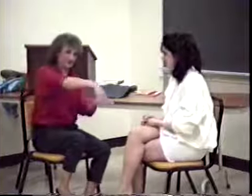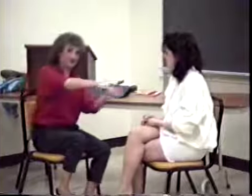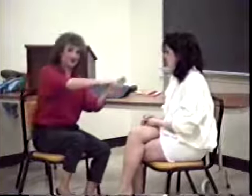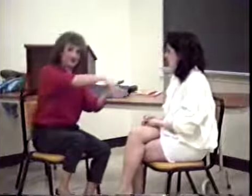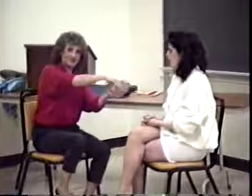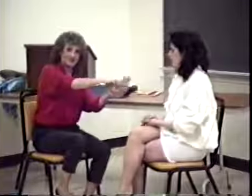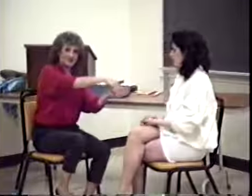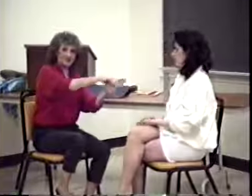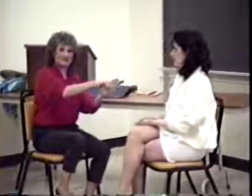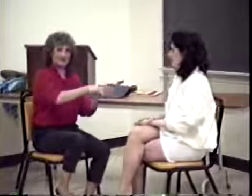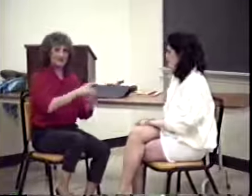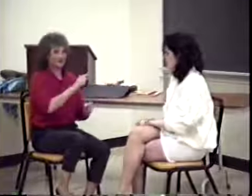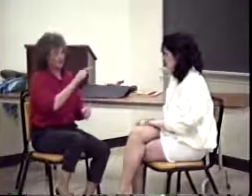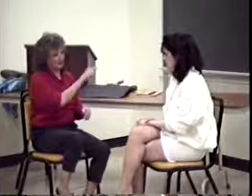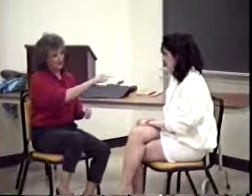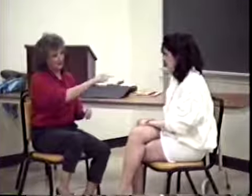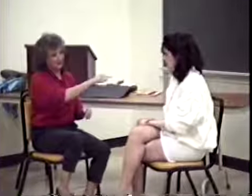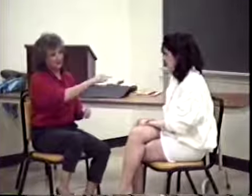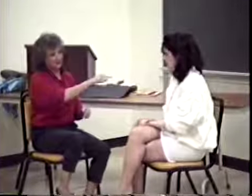we ride horses